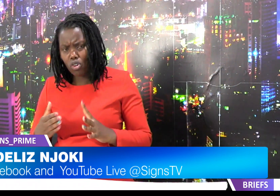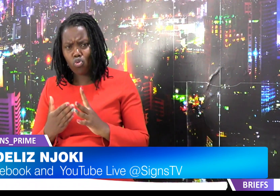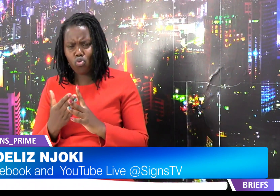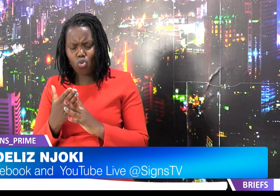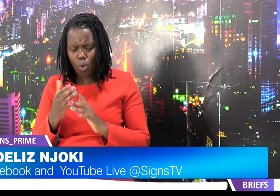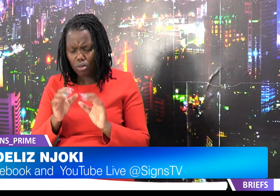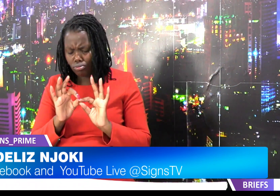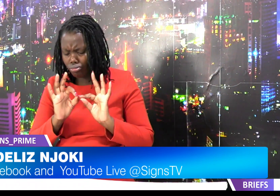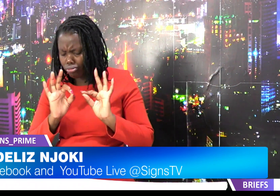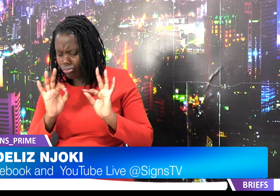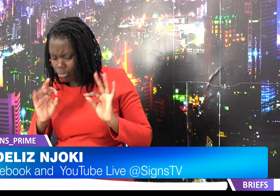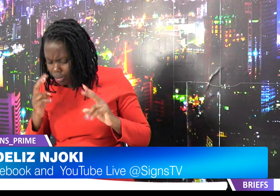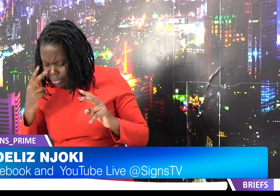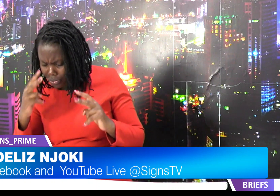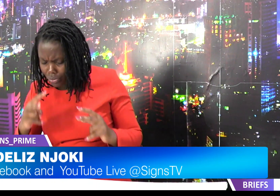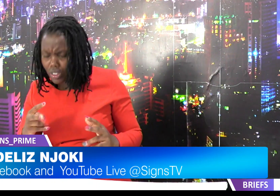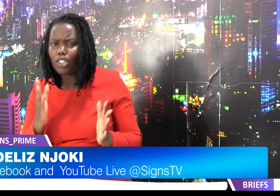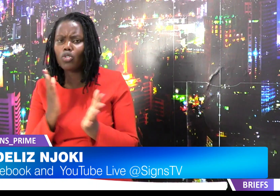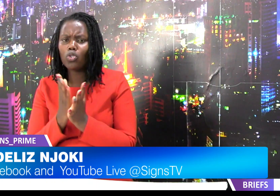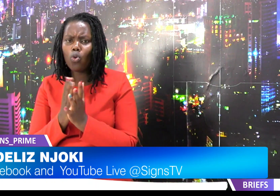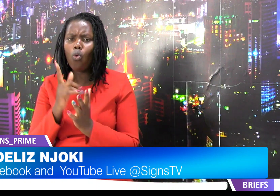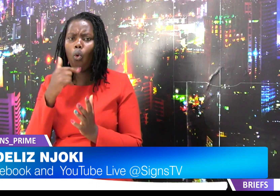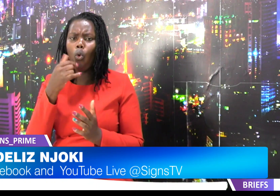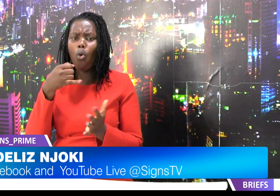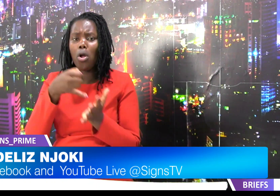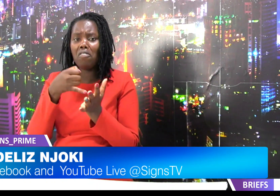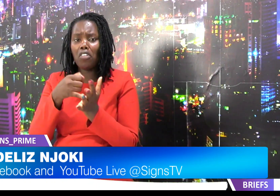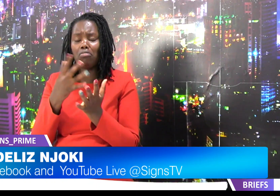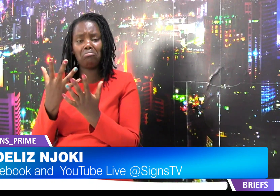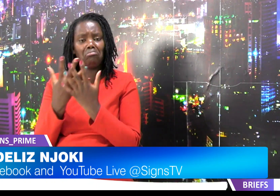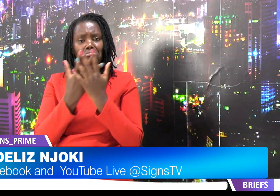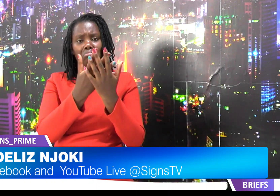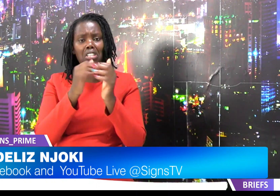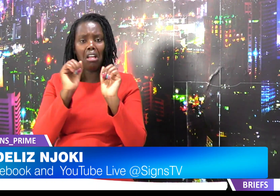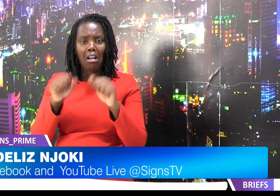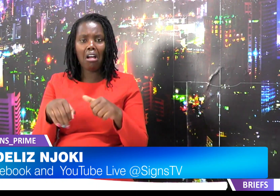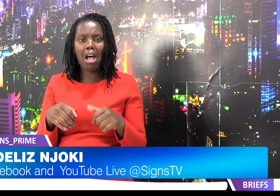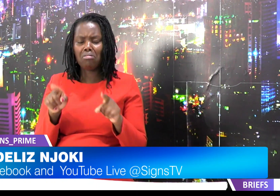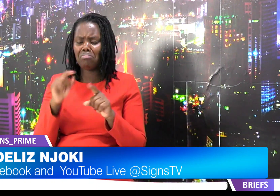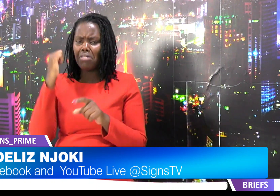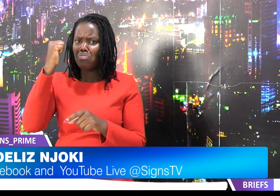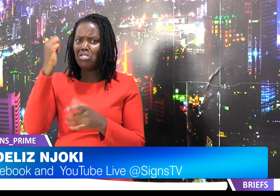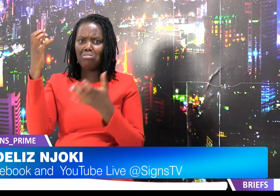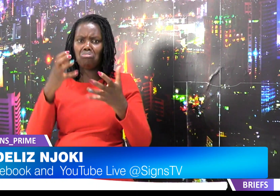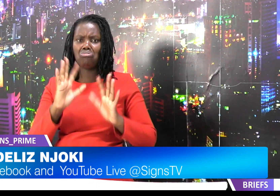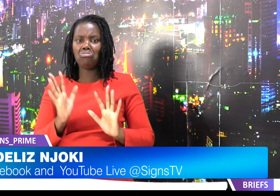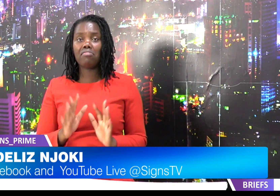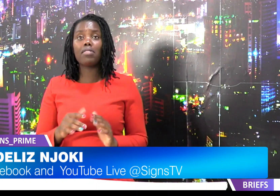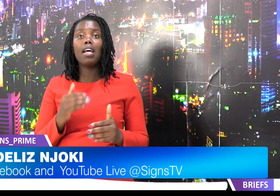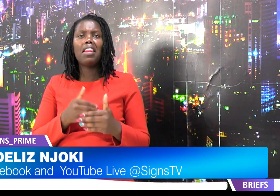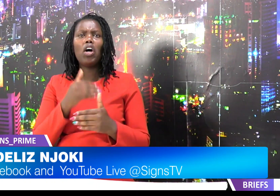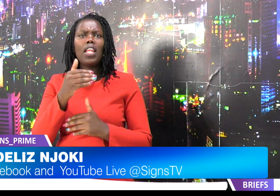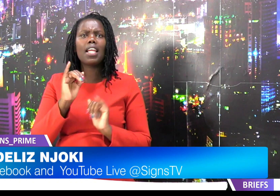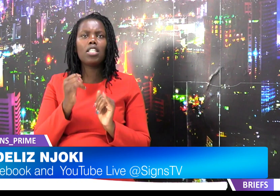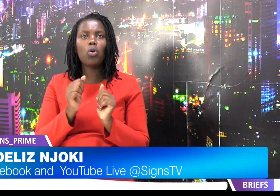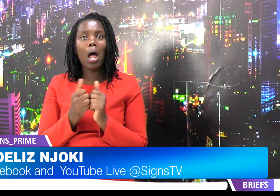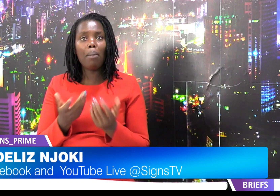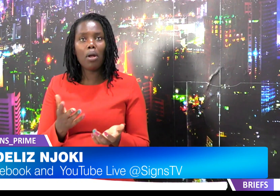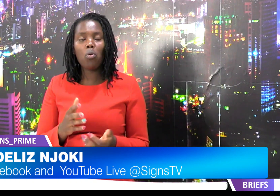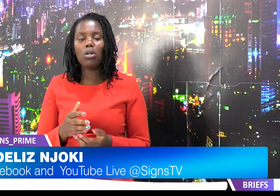I feel like this case should actually have very thorough investigations done to make sure the people responsible for this case, they are